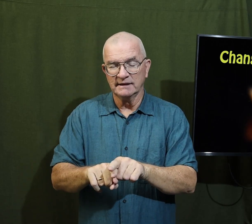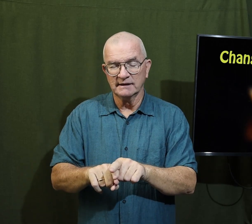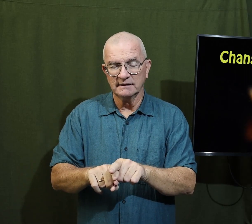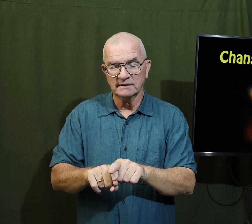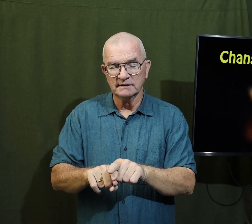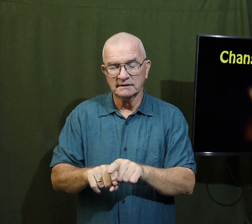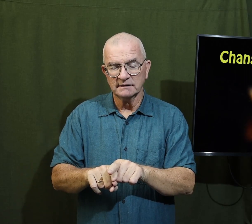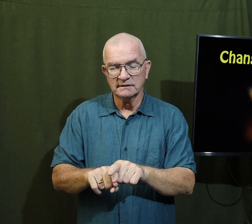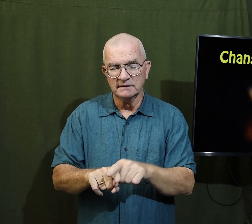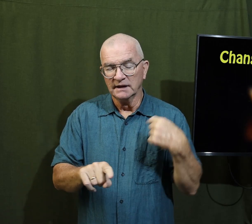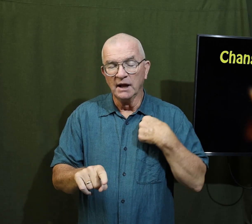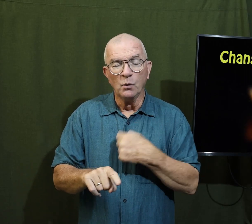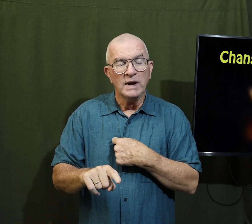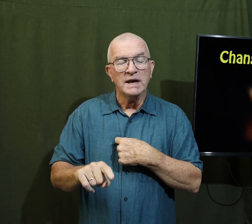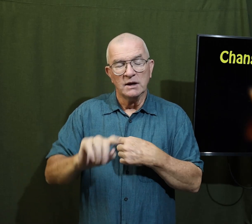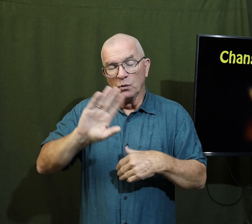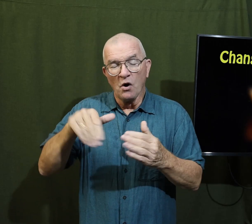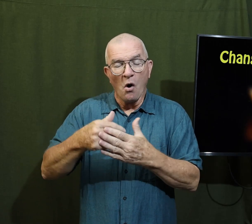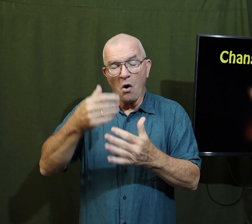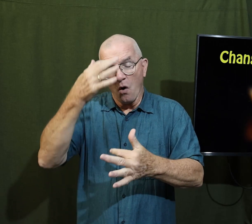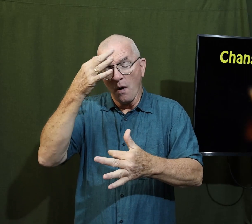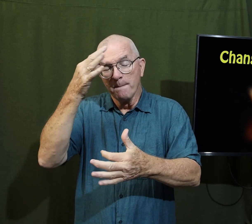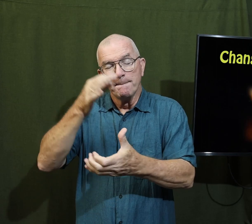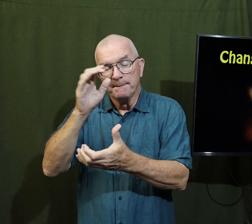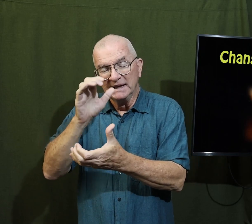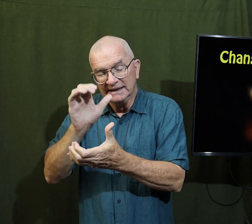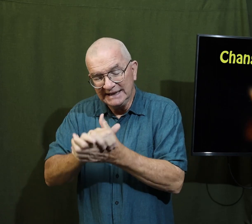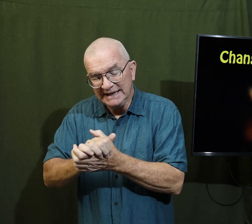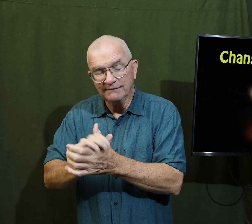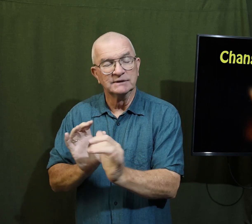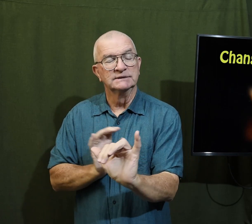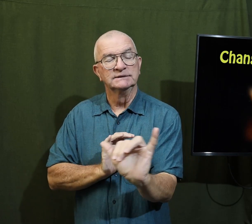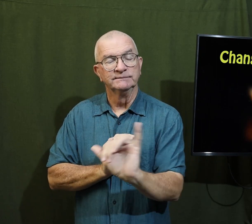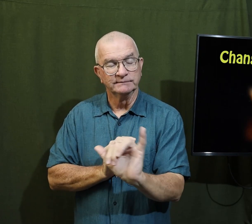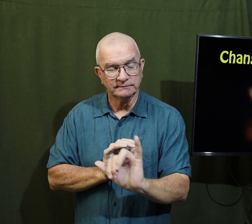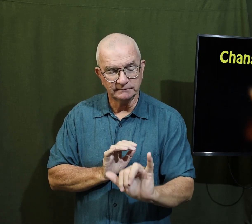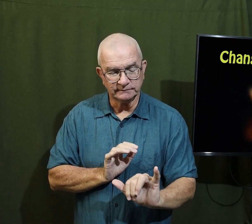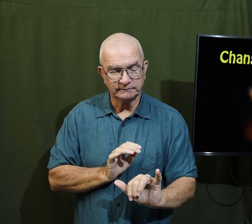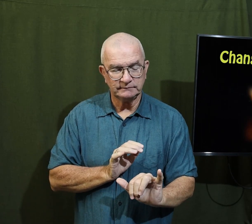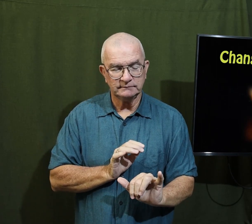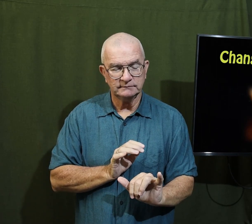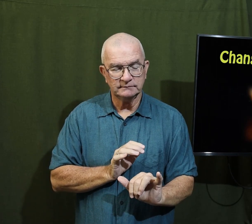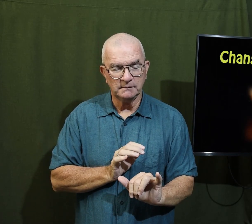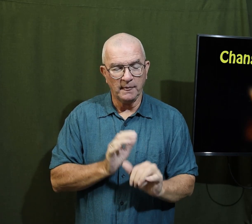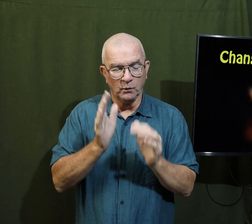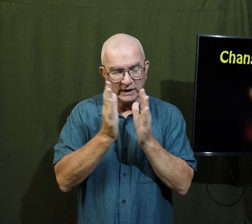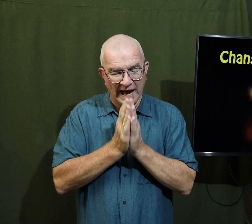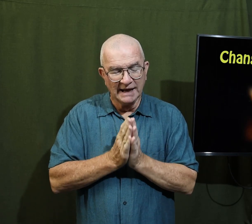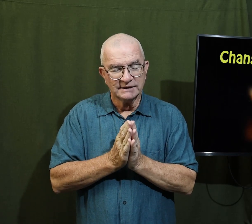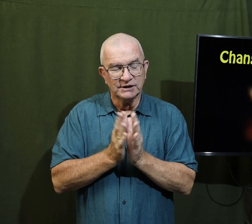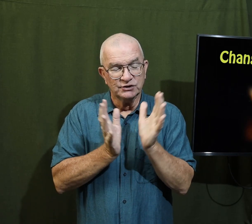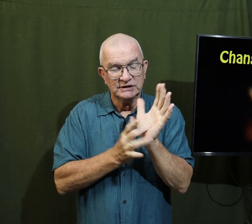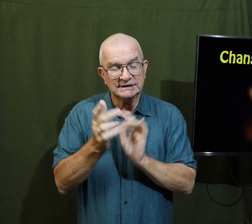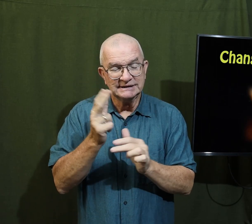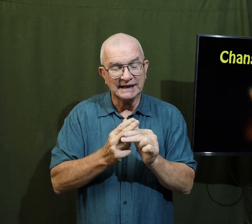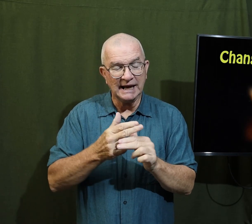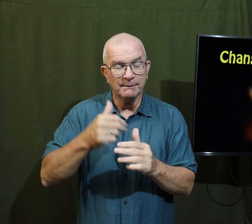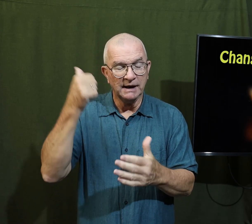to one agreement that we all believe the same thing we ask in Jesus name